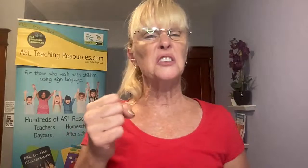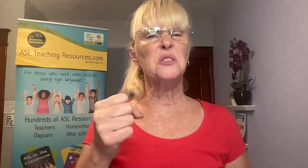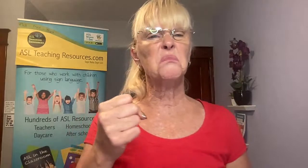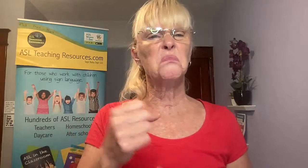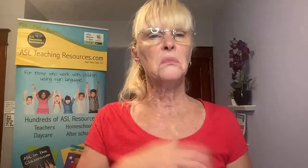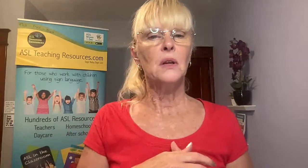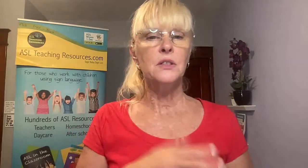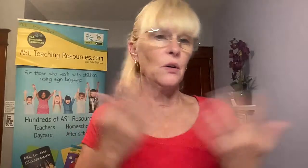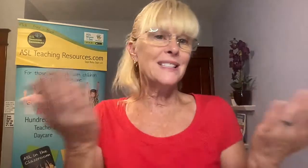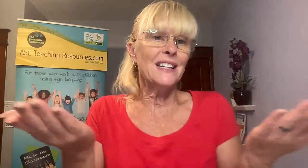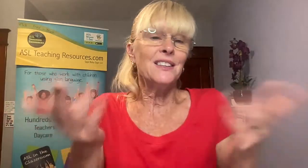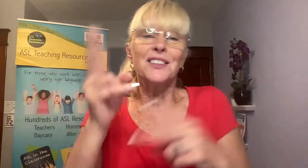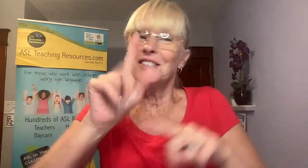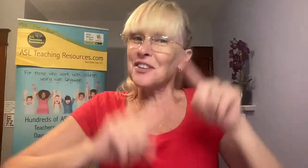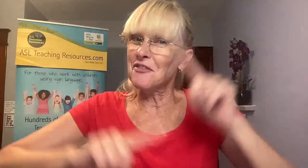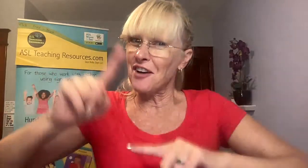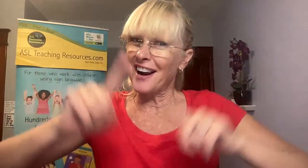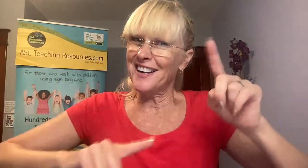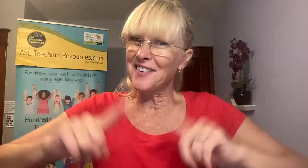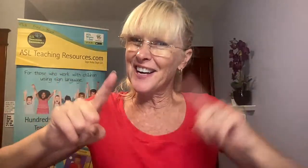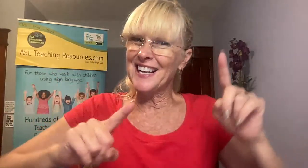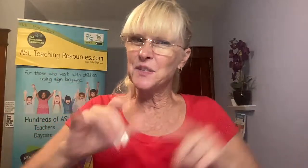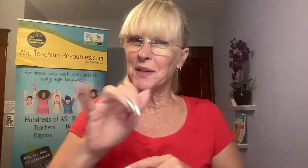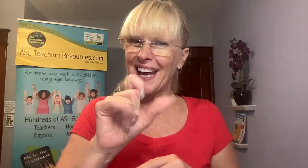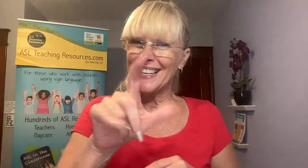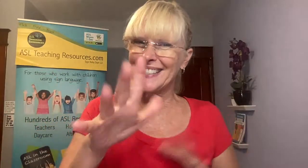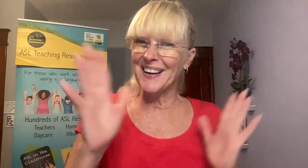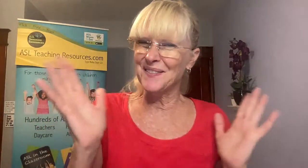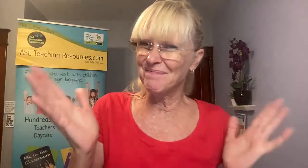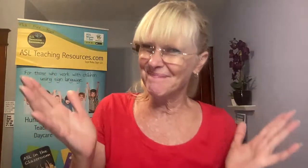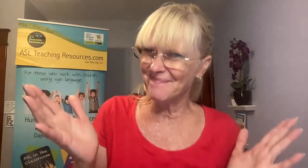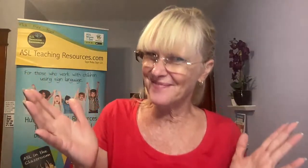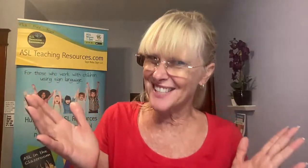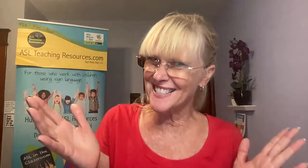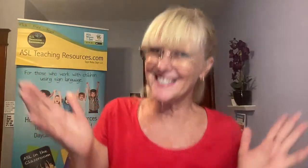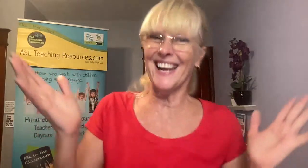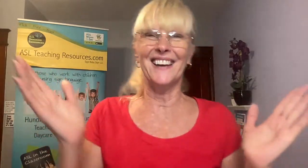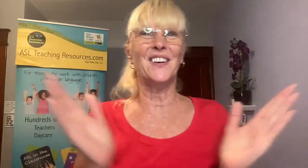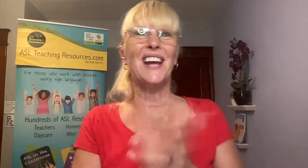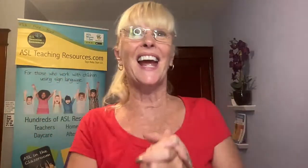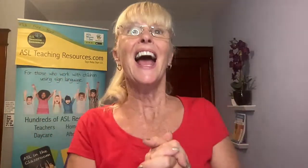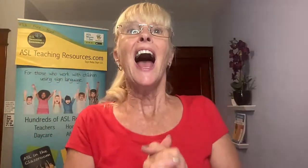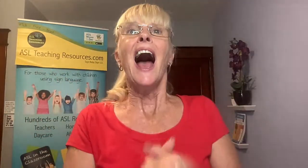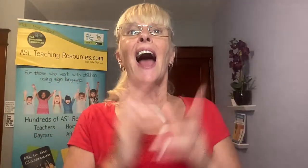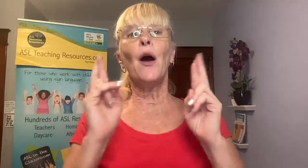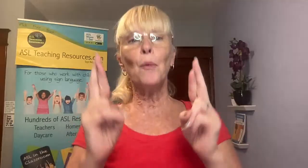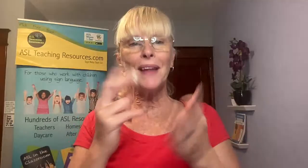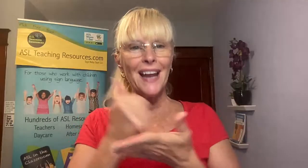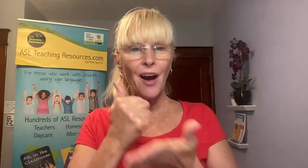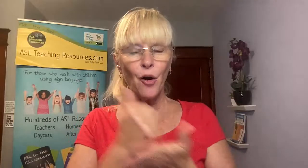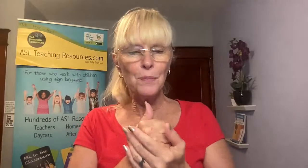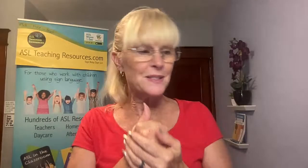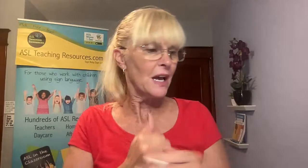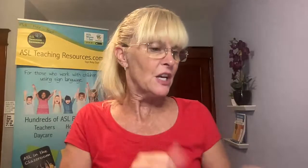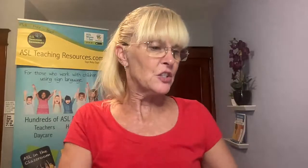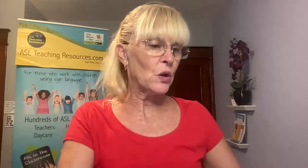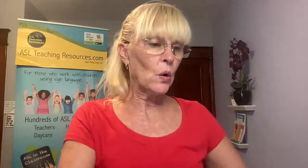Yes. So see, there's a variety of ways with ASL. Just saying. Okay. I hope that helps.